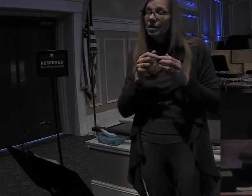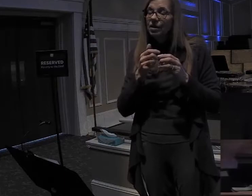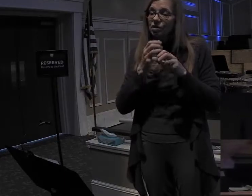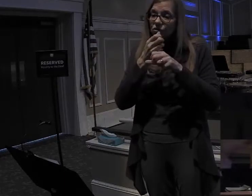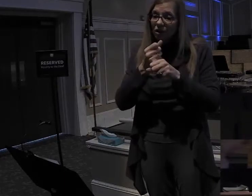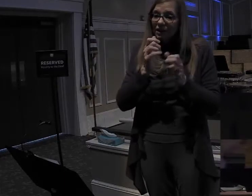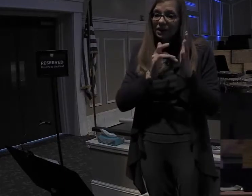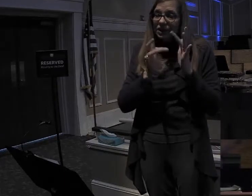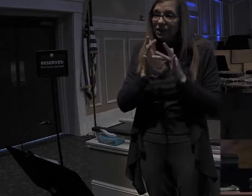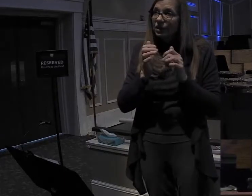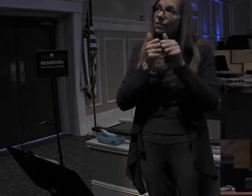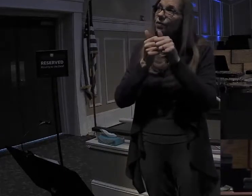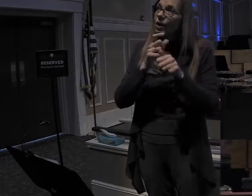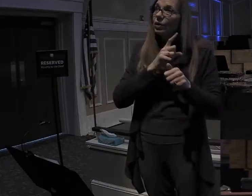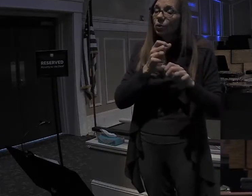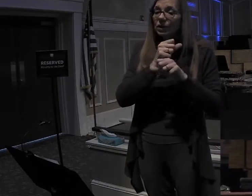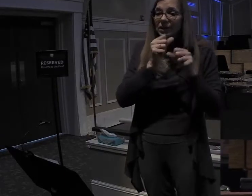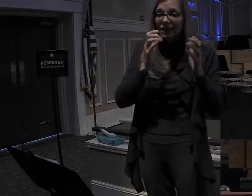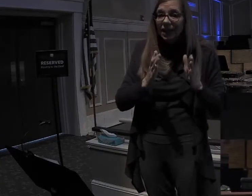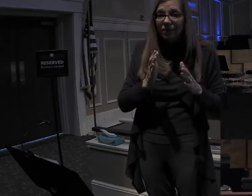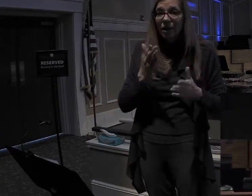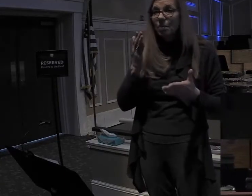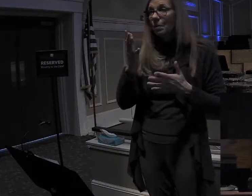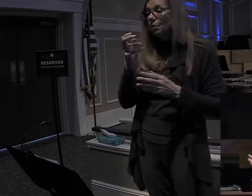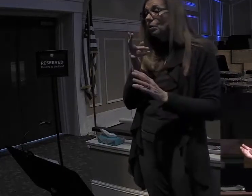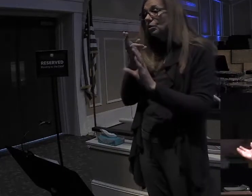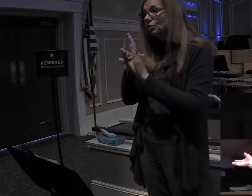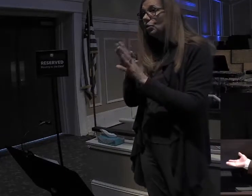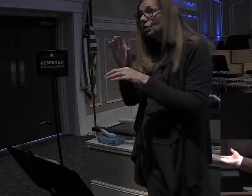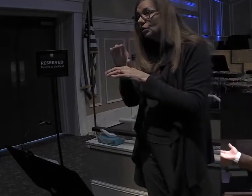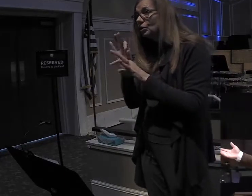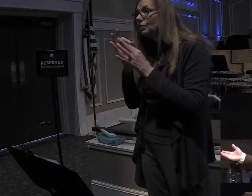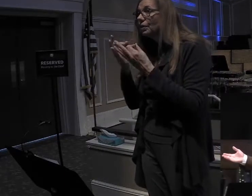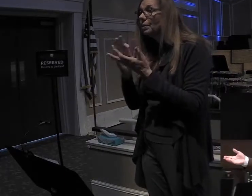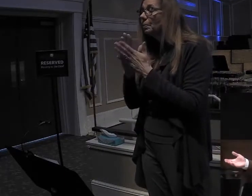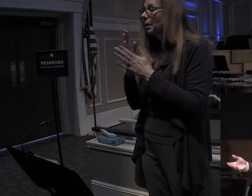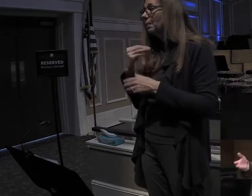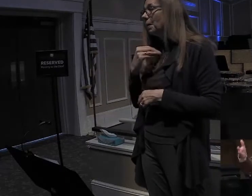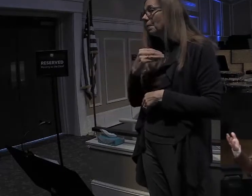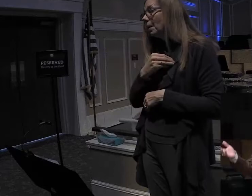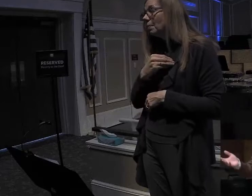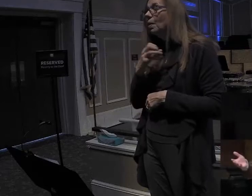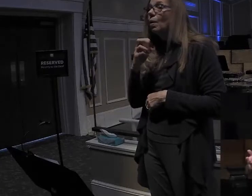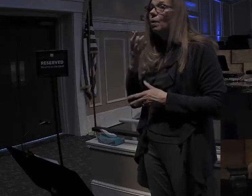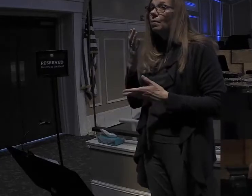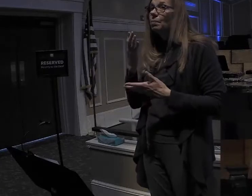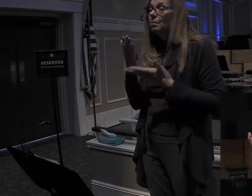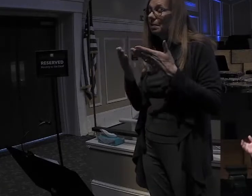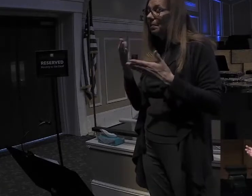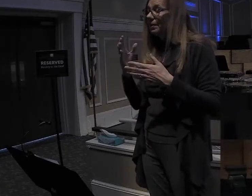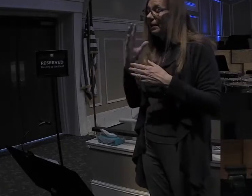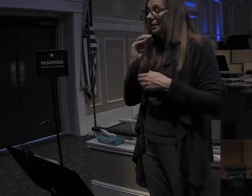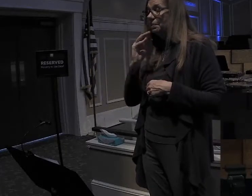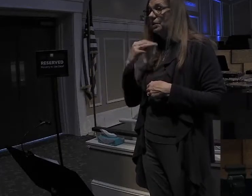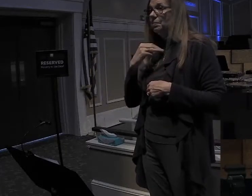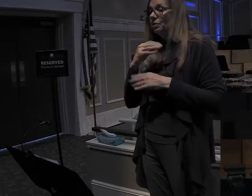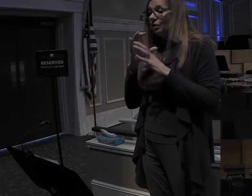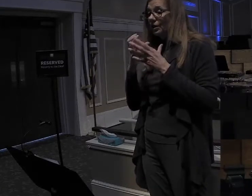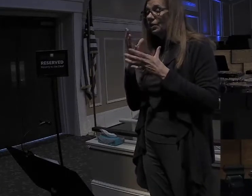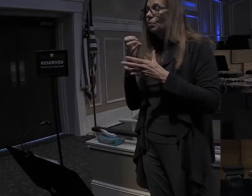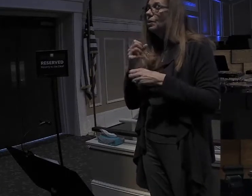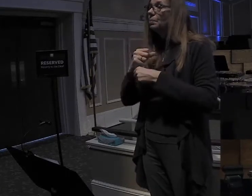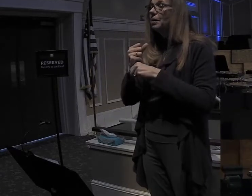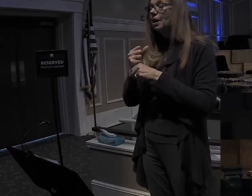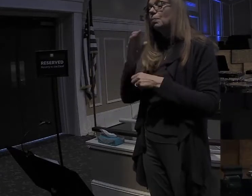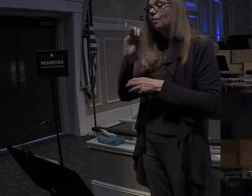We'll have pastors here at the front. Maybe you'd like to unite with our church family, become a member. Maybe you've been through our membership class and you want to make it official